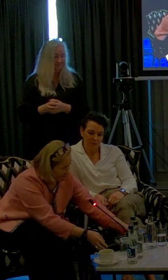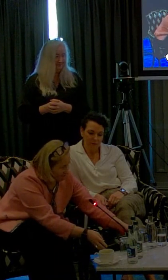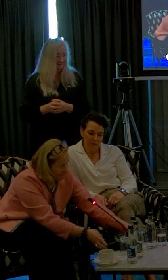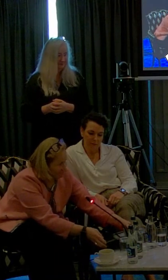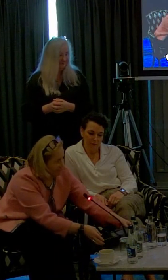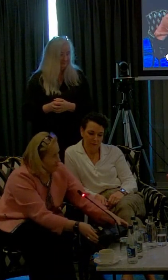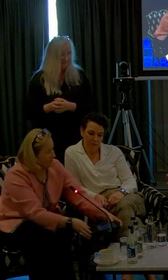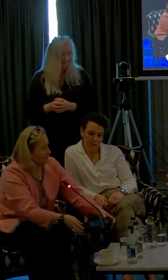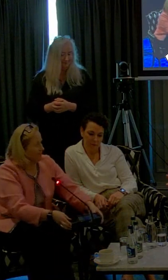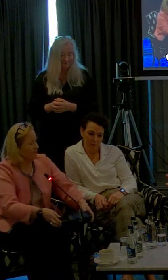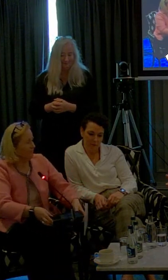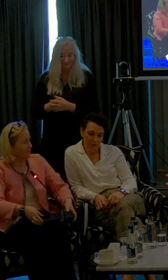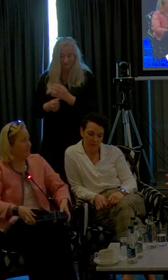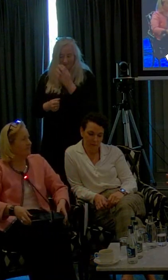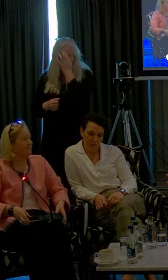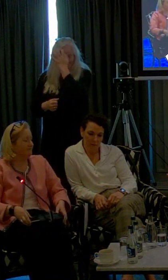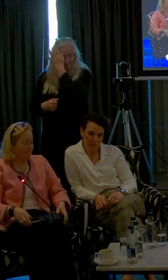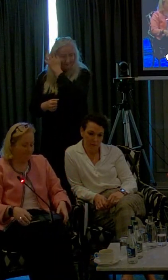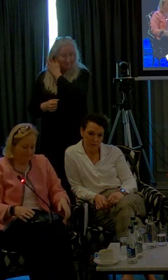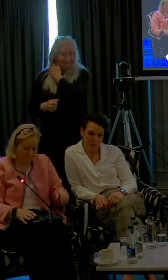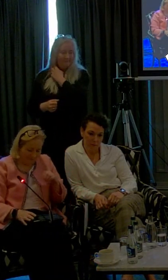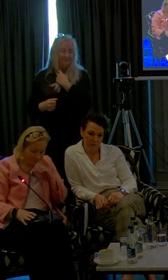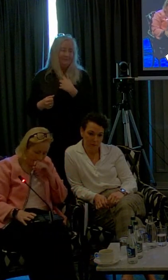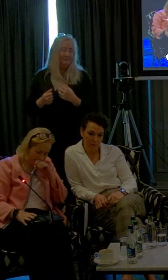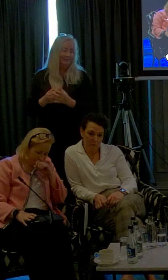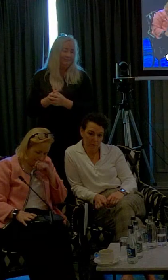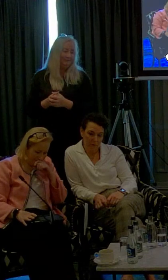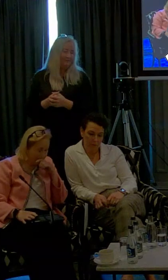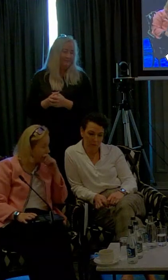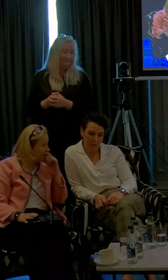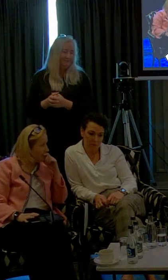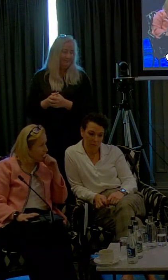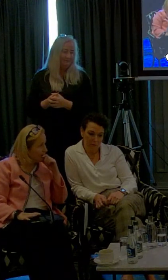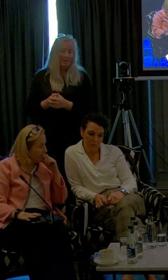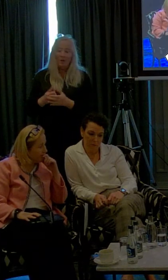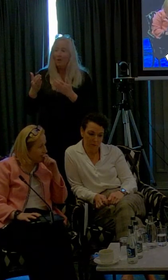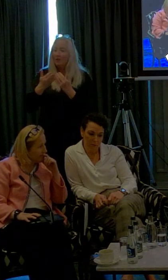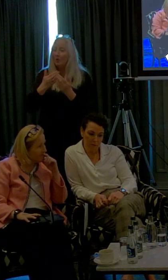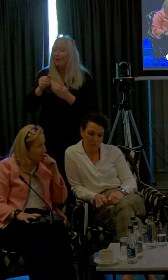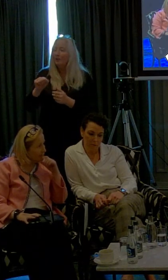considering going down the political path. And I suppose from sharing from your